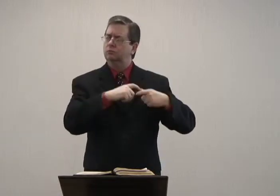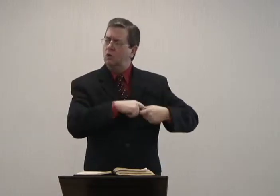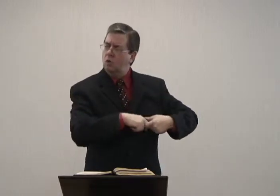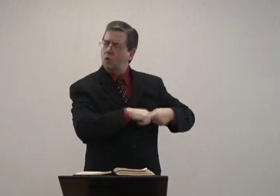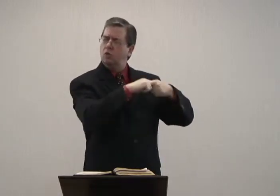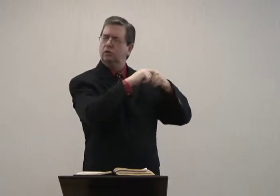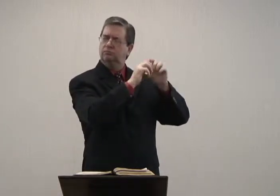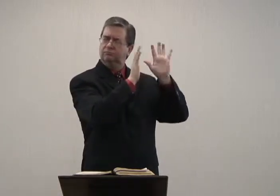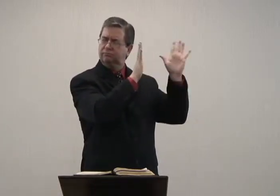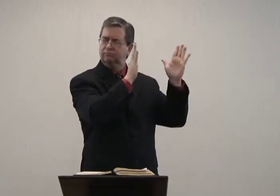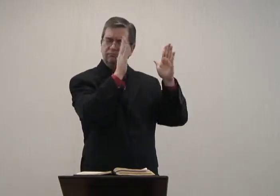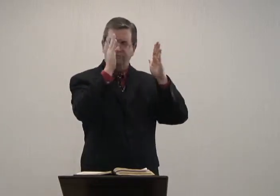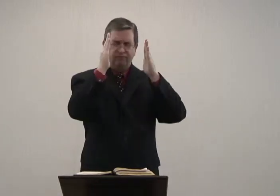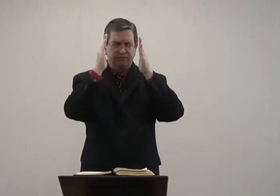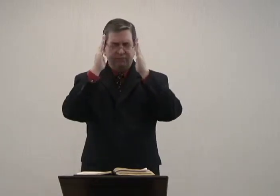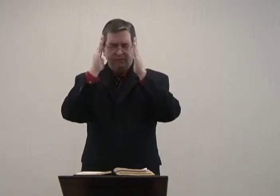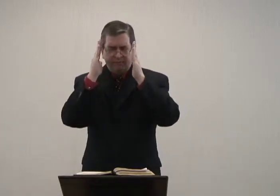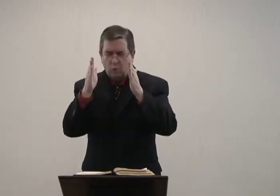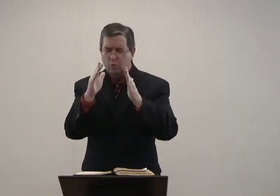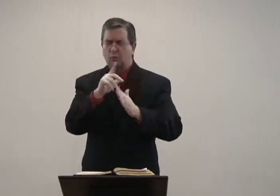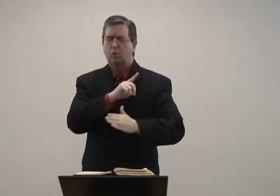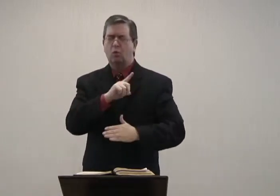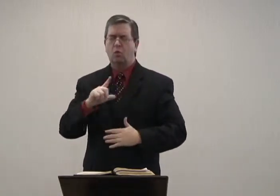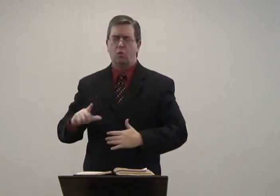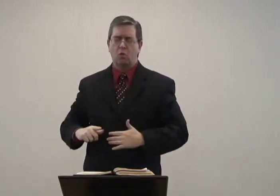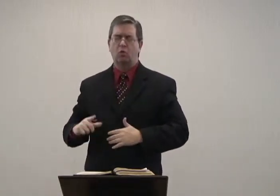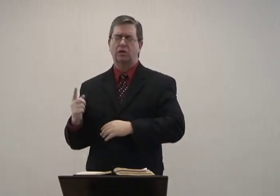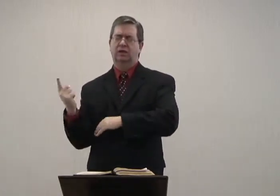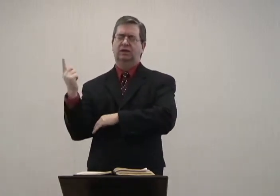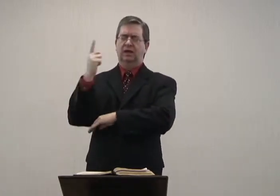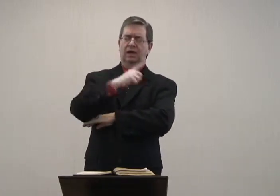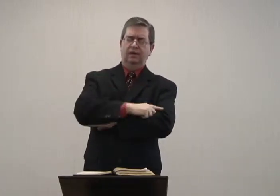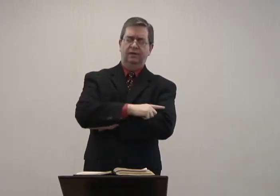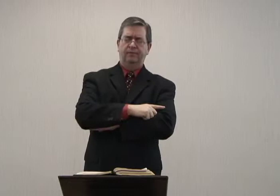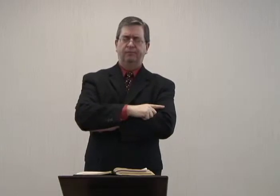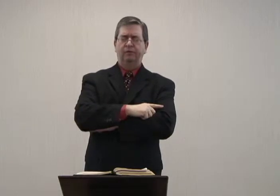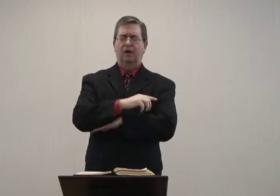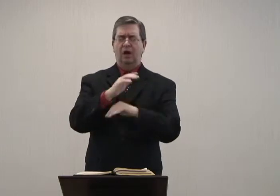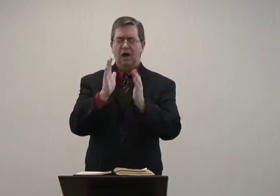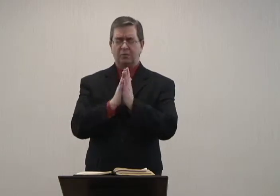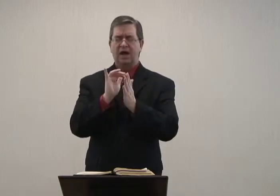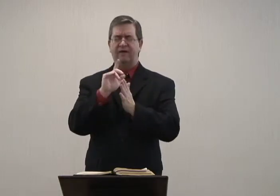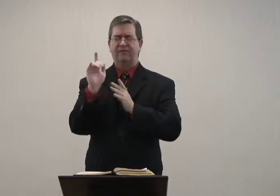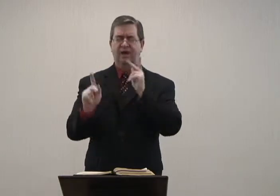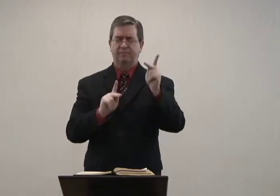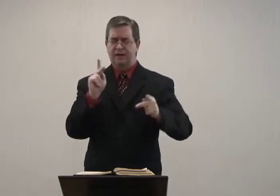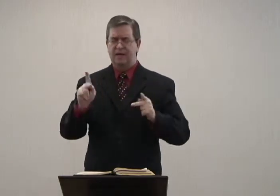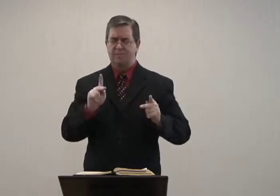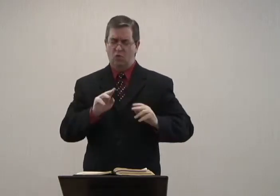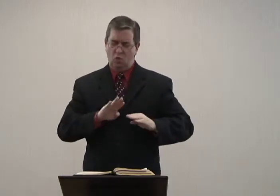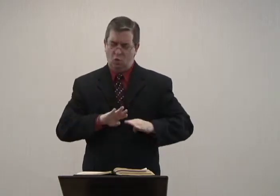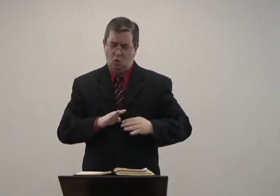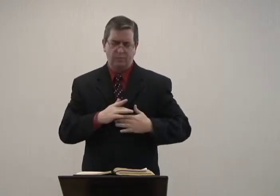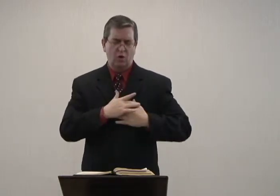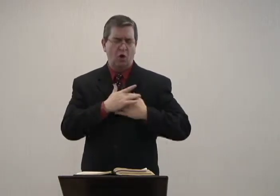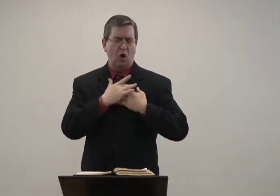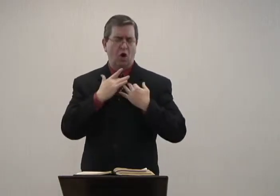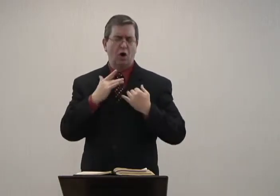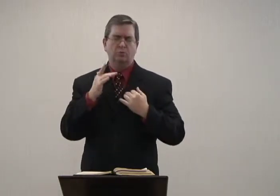Many things in our minds we think we have to do, but we just need to put that aside and focus on the Lord today. Pray